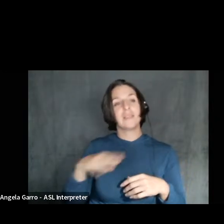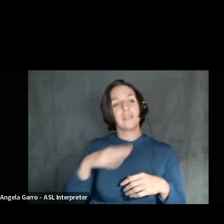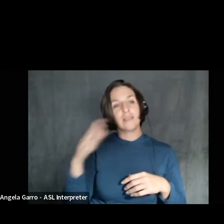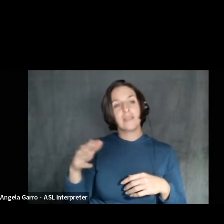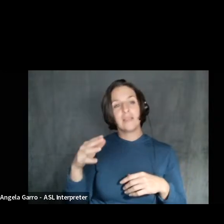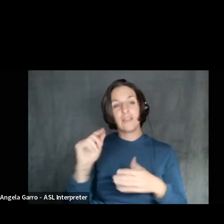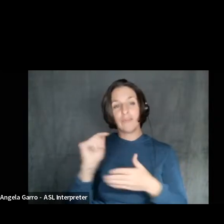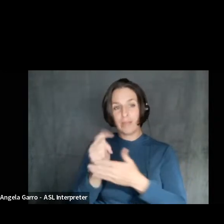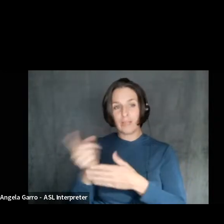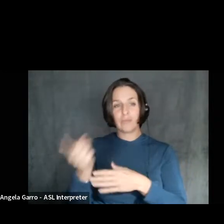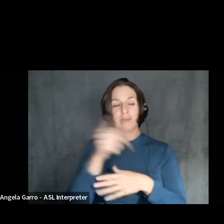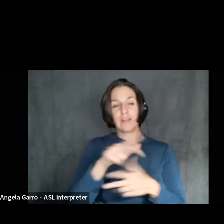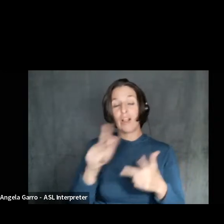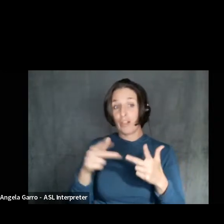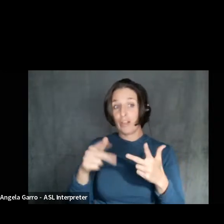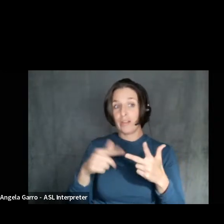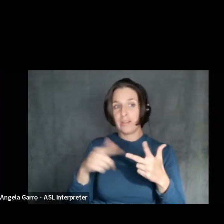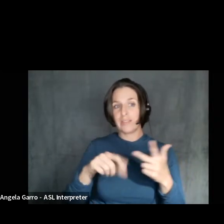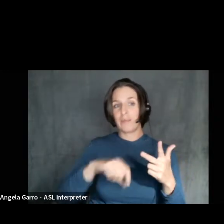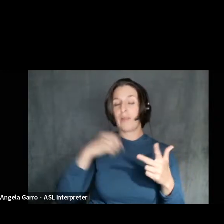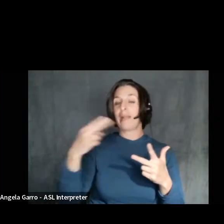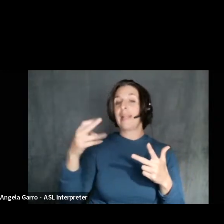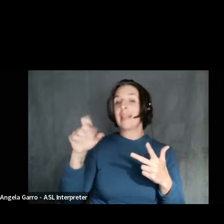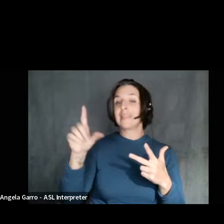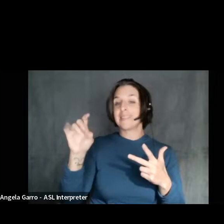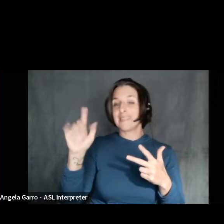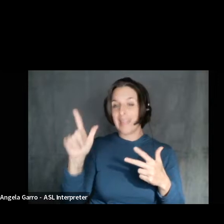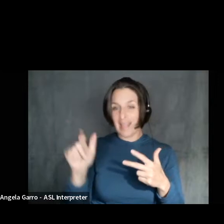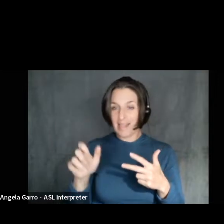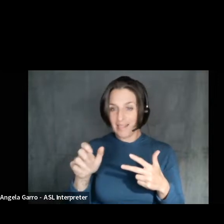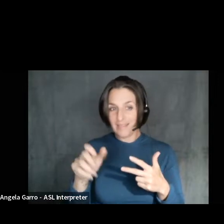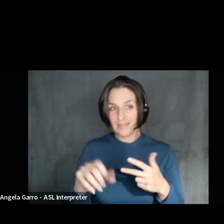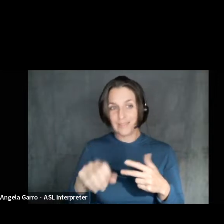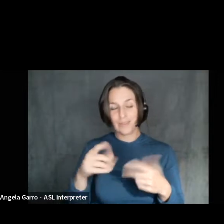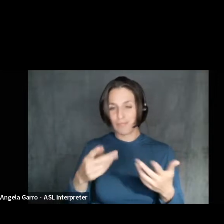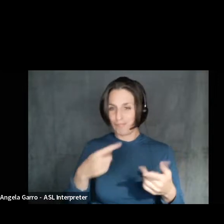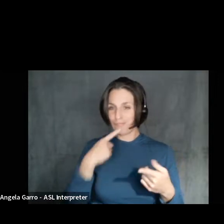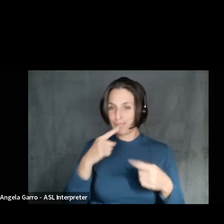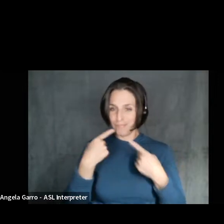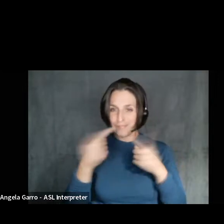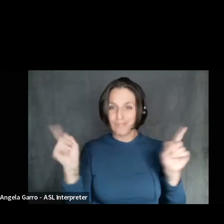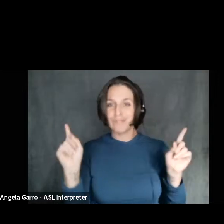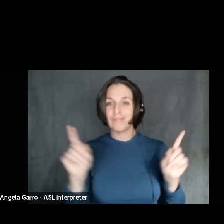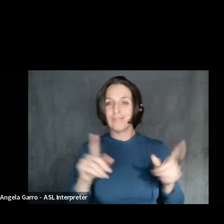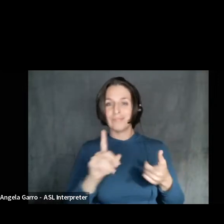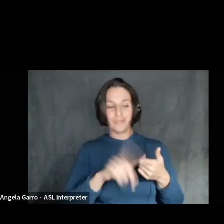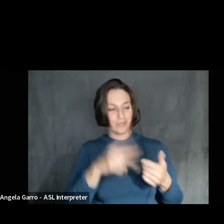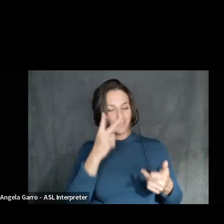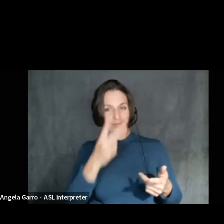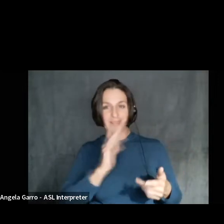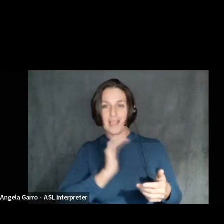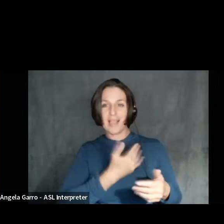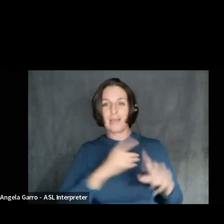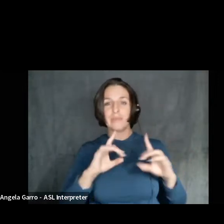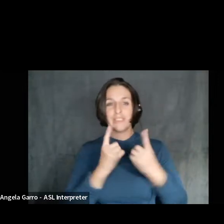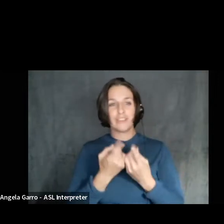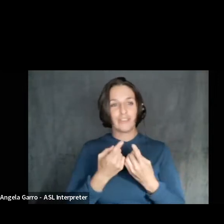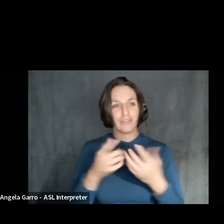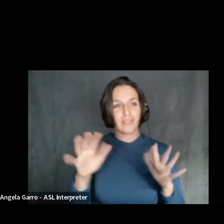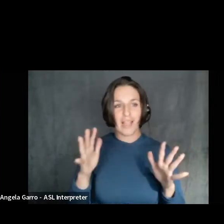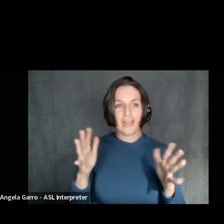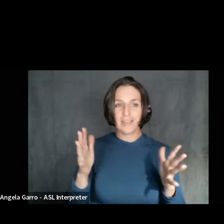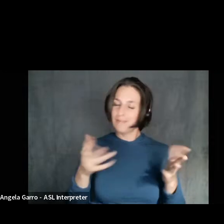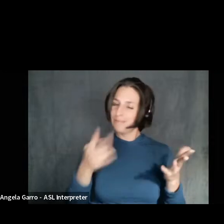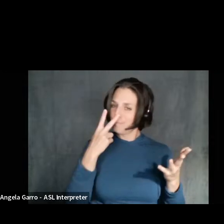graduate. And our third partner in crime, a proud Hillsdale graduate. So a testament to our district, kind of just like